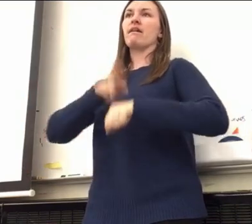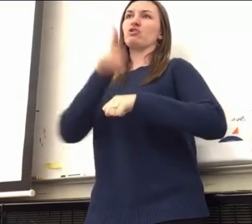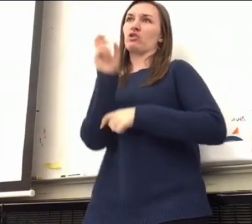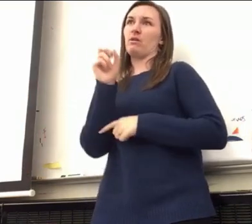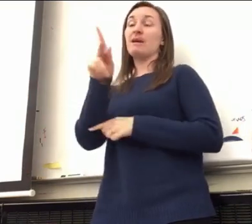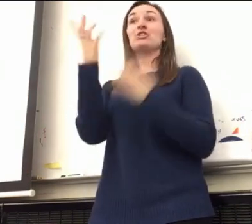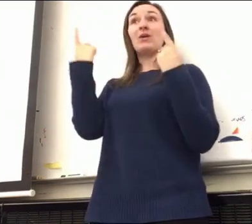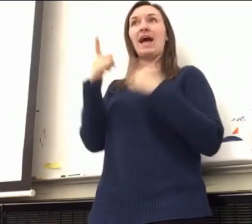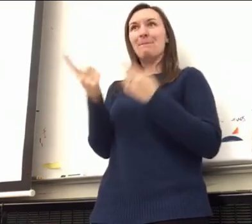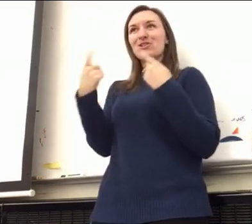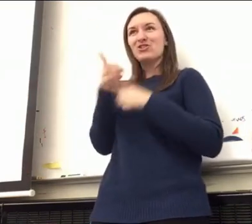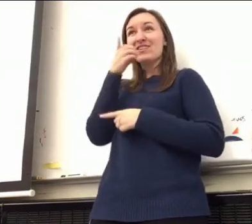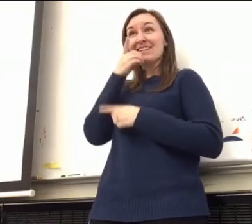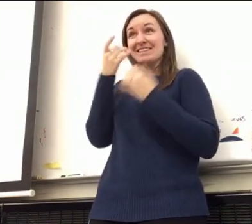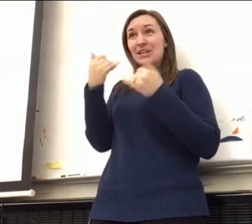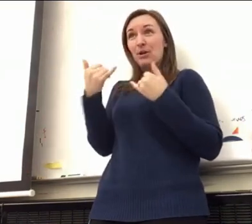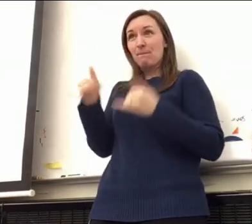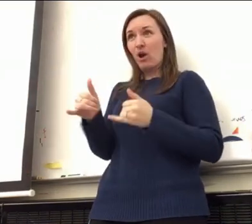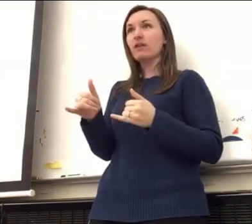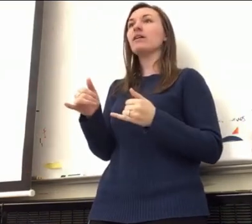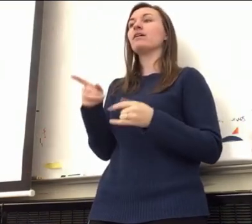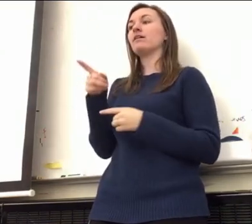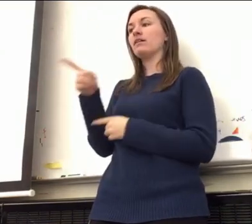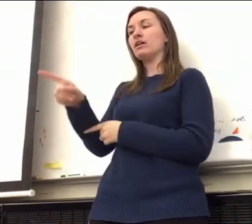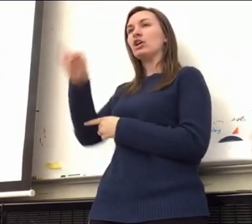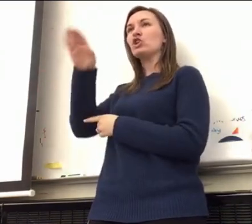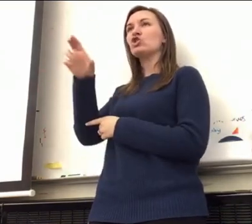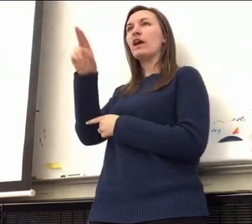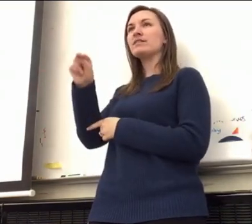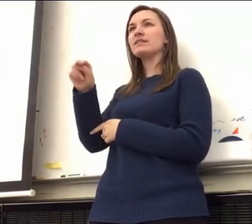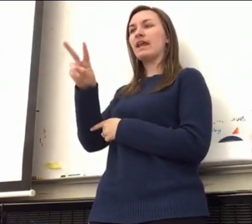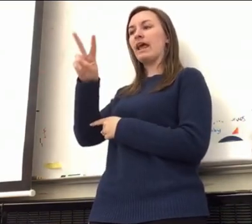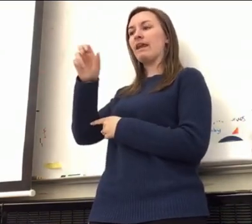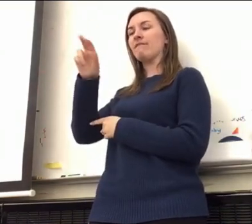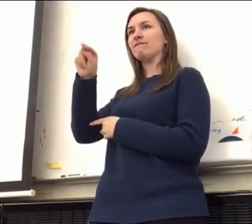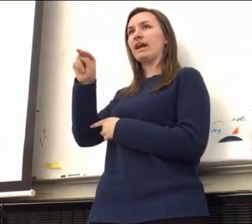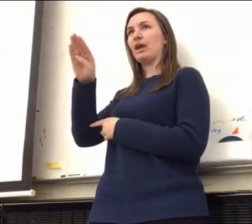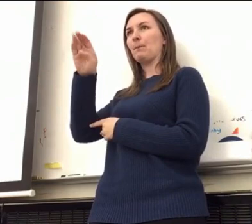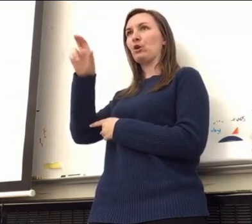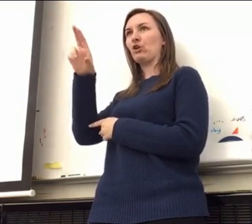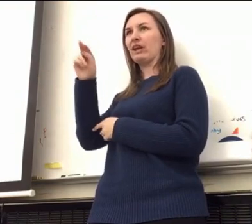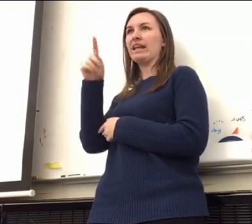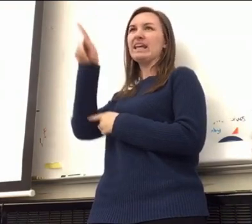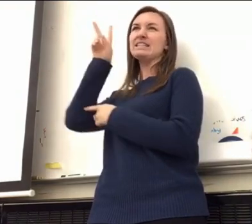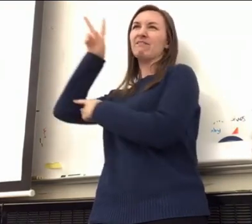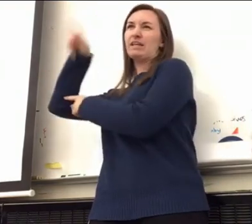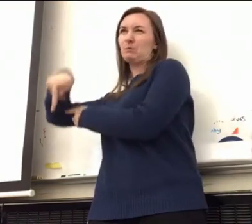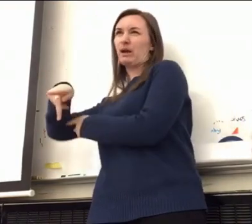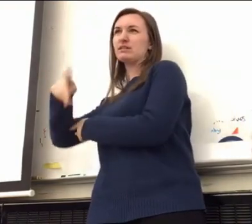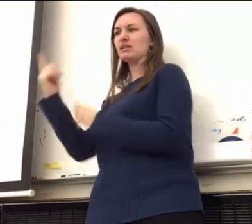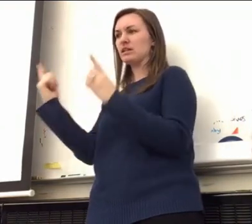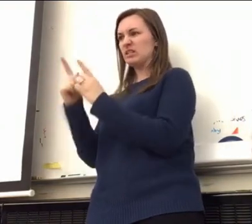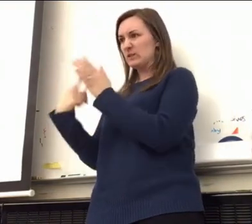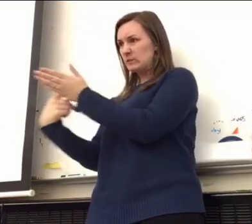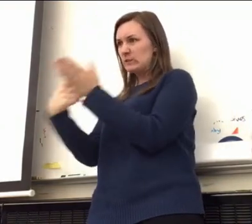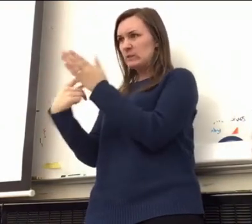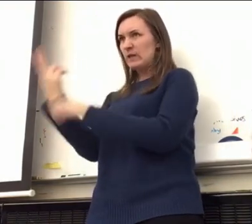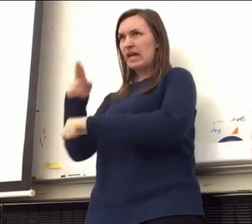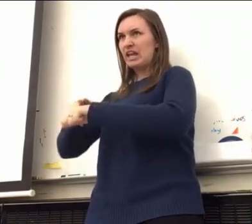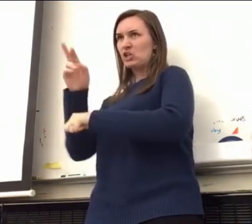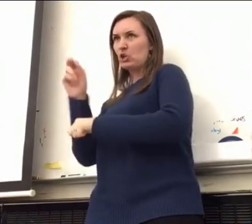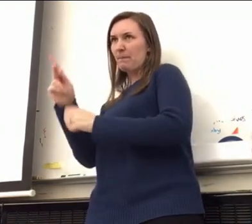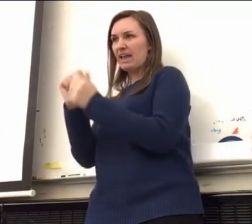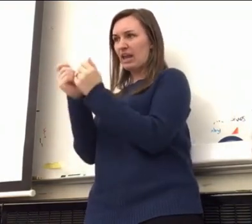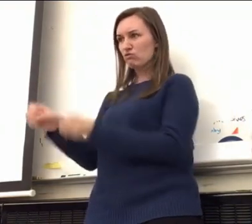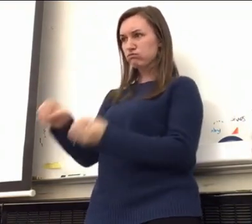during a dinner party one time, Andrew Jackson and Van Buren, who's vice president, are going to meet together about the national bank.